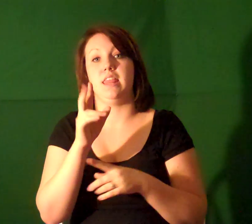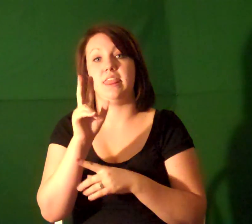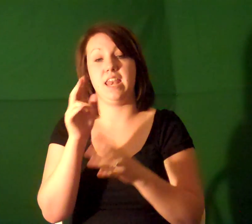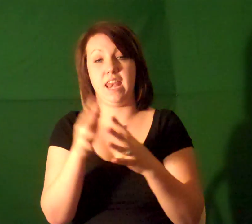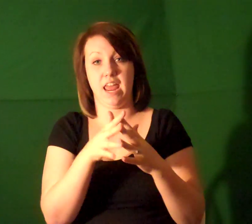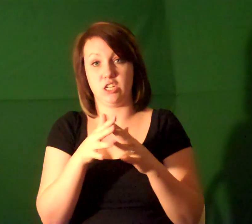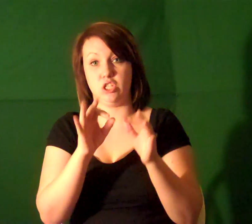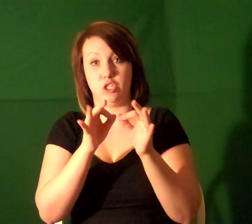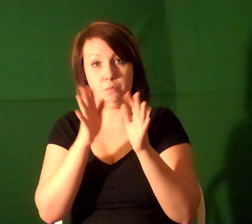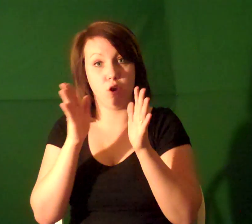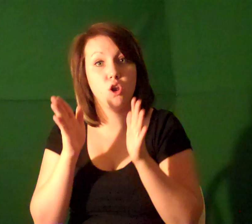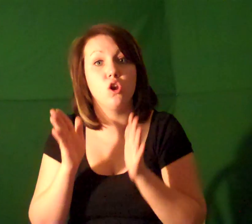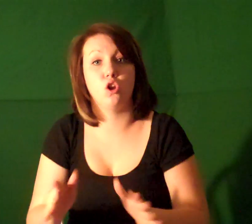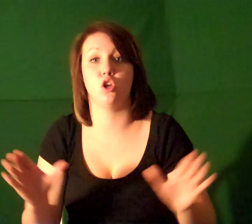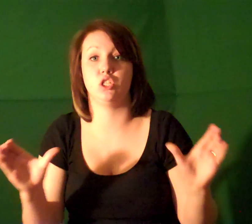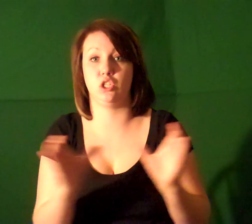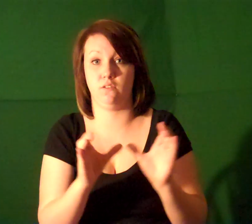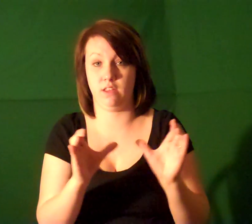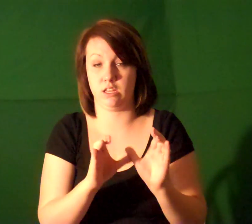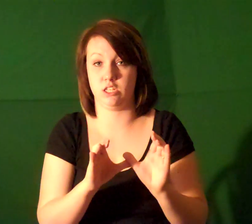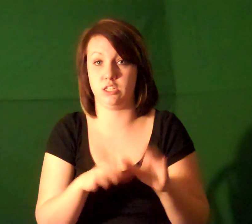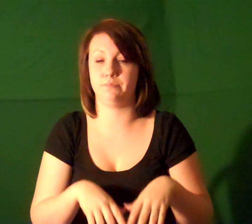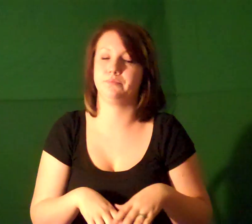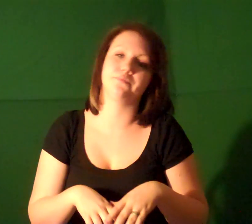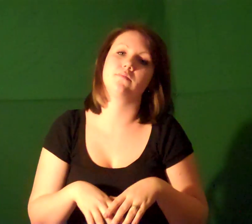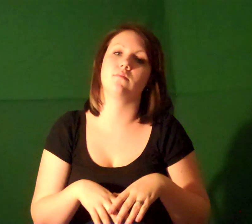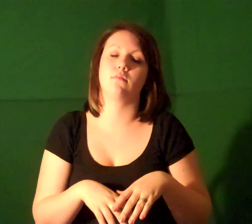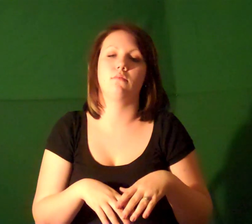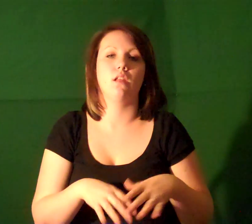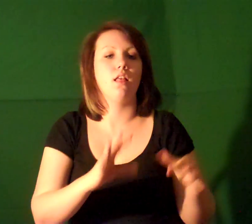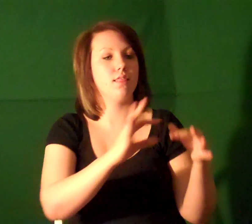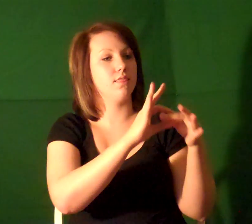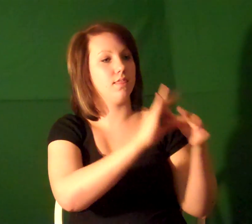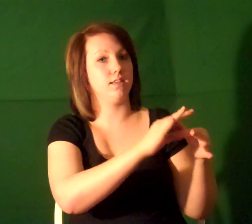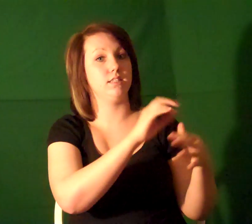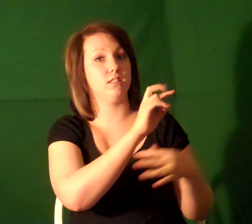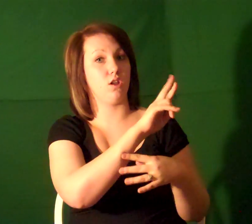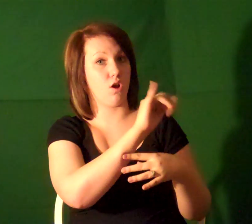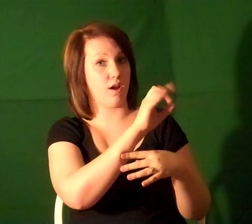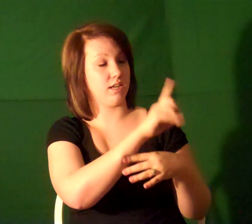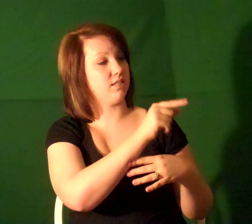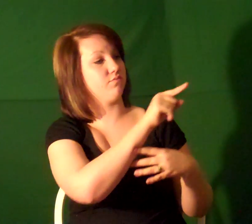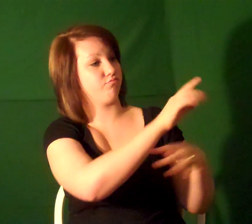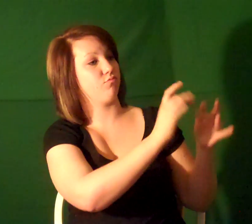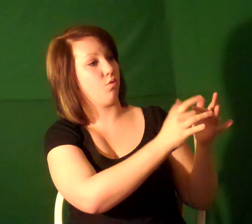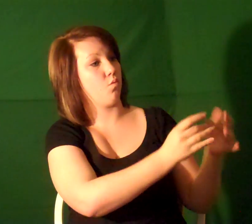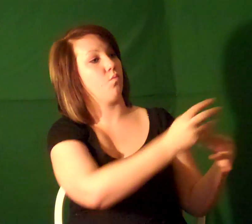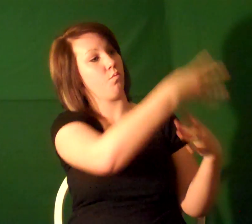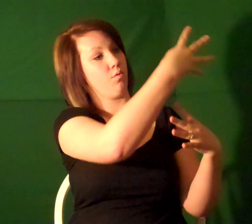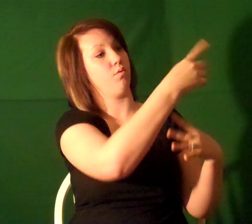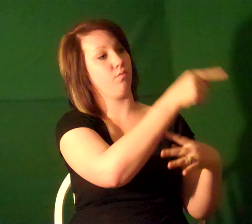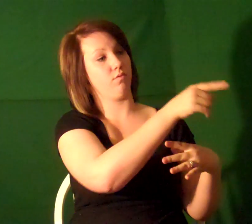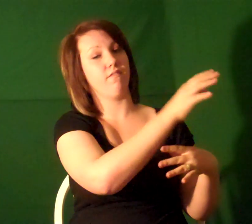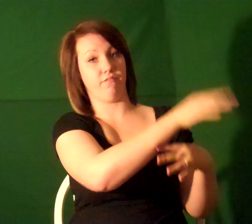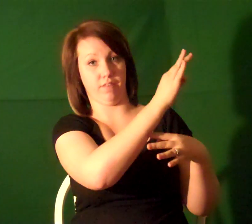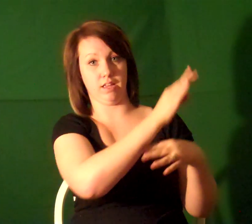There are links on RID's webpage to find out the details of everything that I'm going to be talking about. So I expect that you will